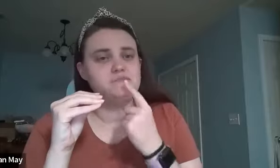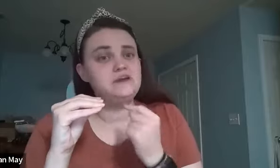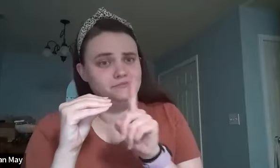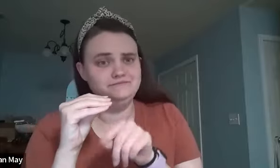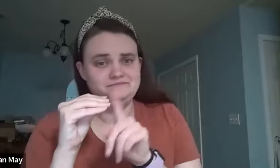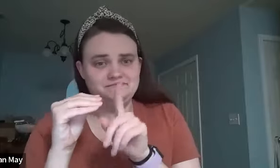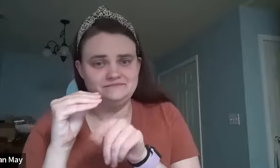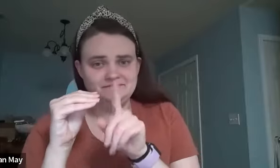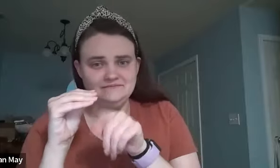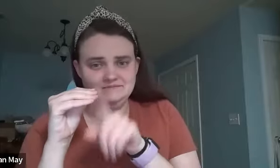tomato.